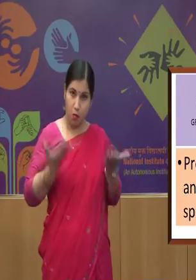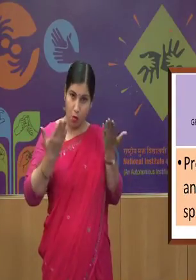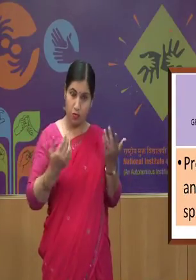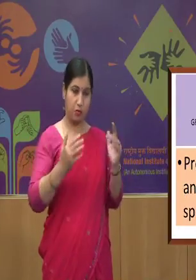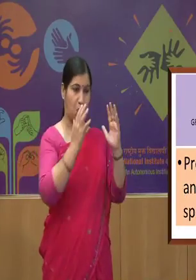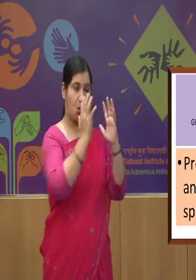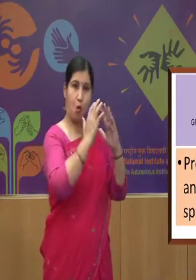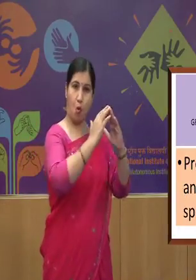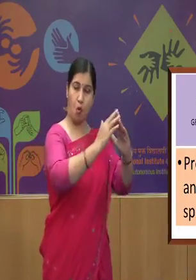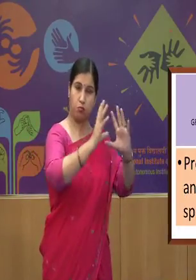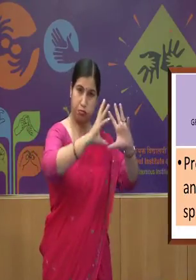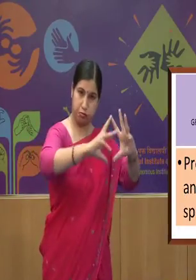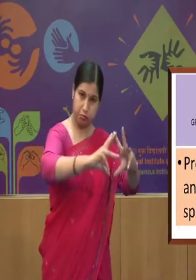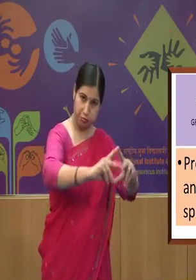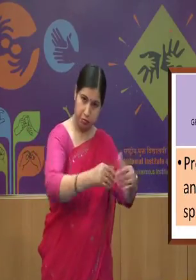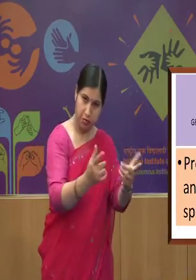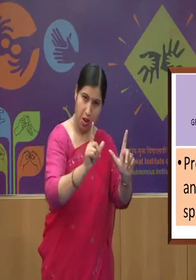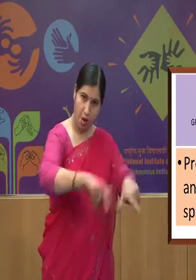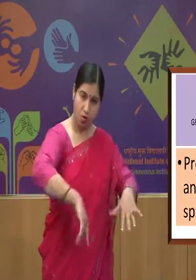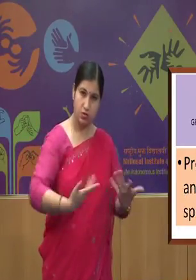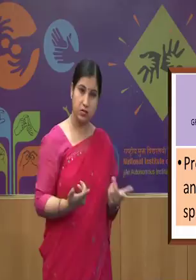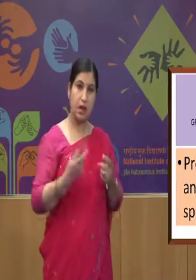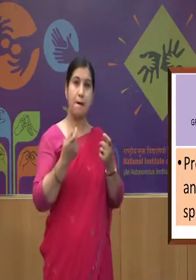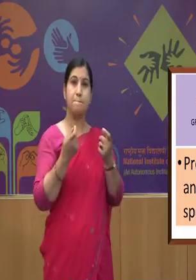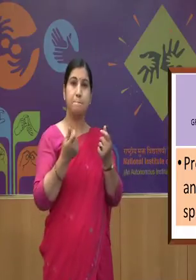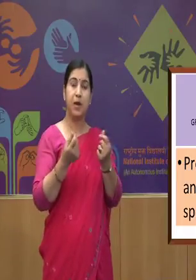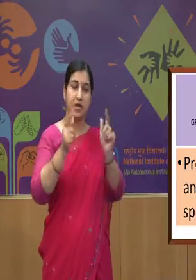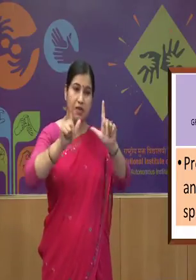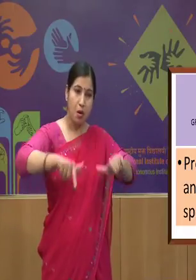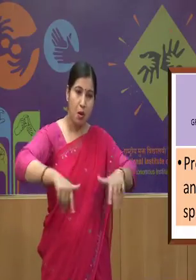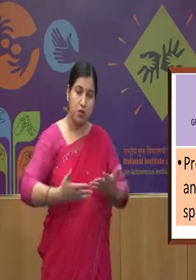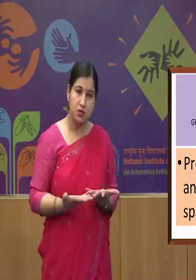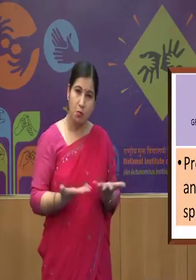Property was damaged and a lot of money was spent over the war.